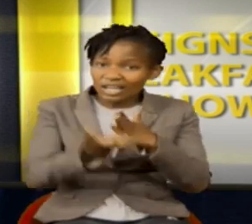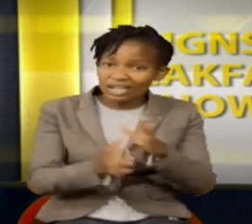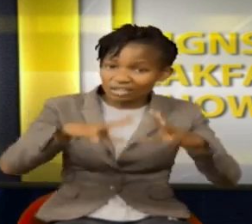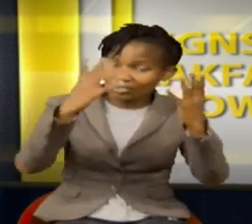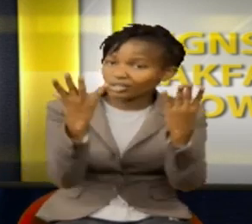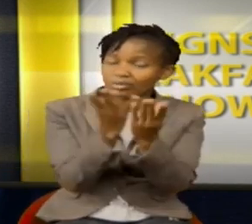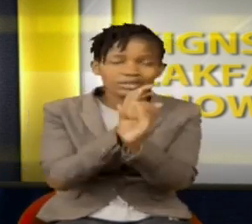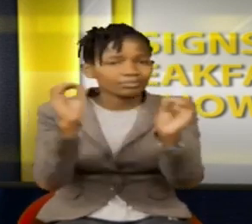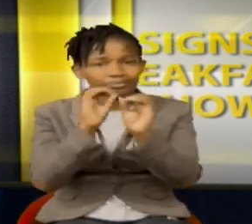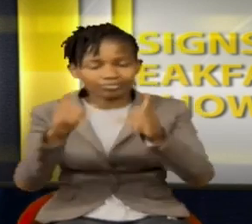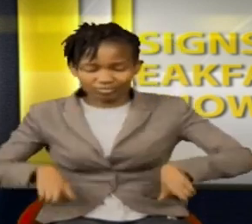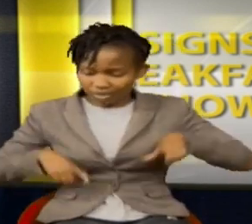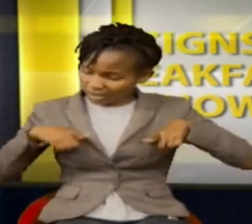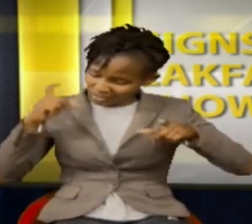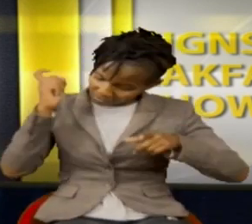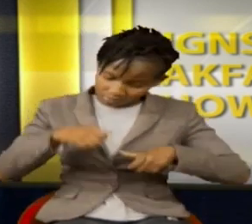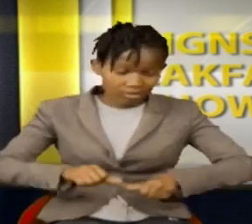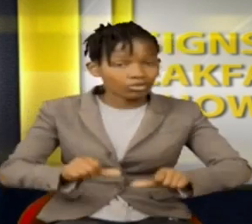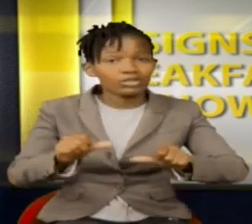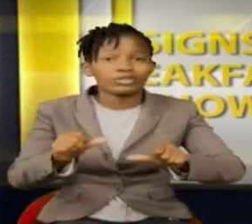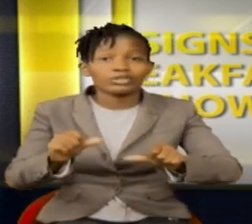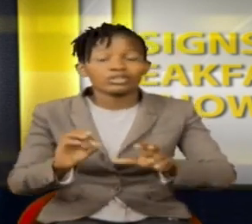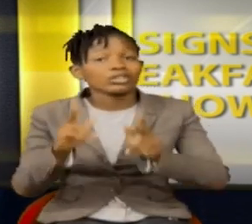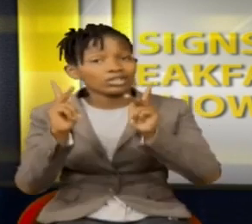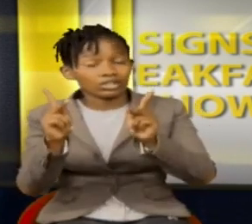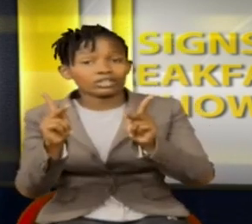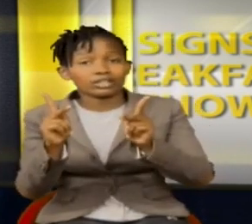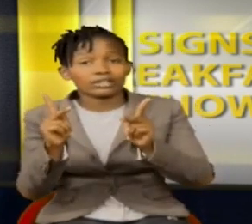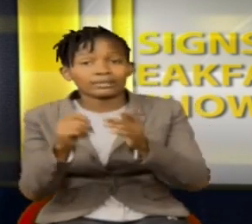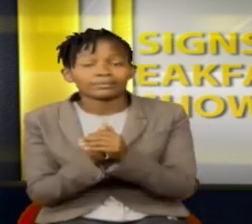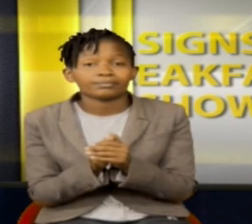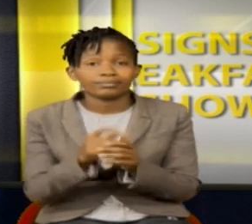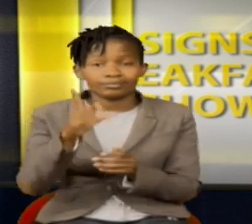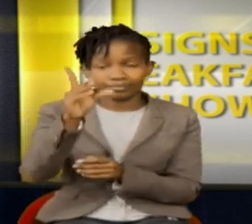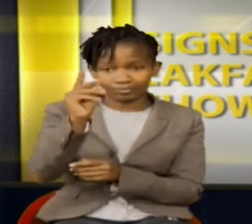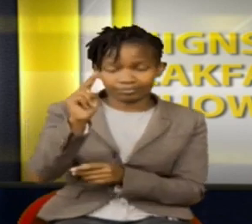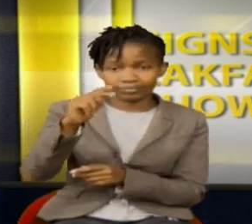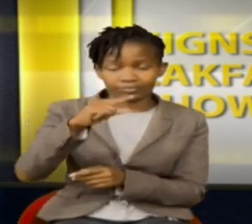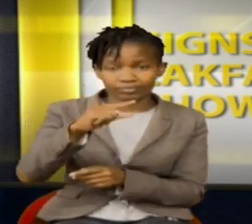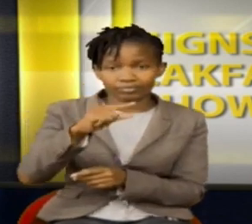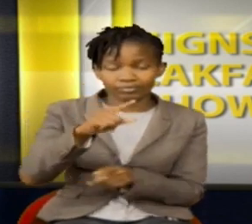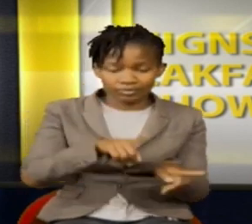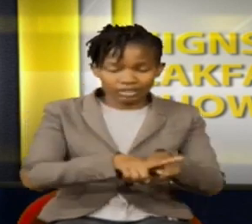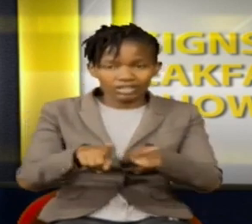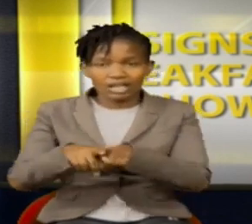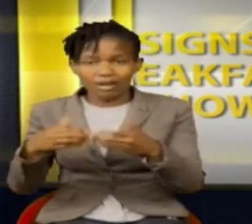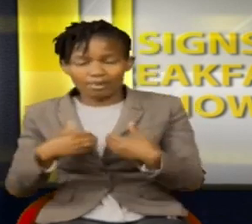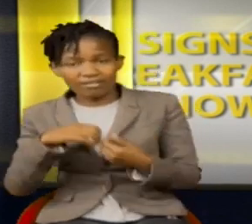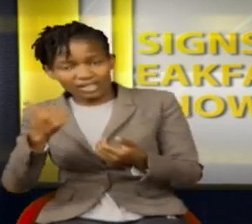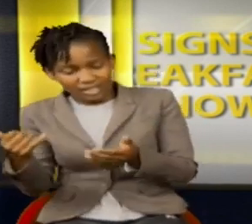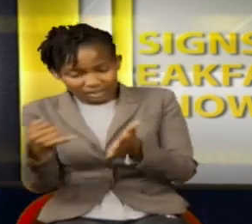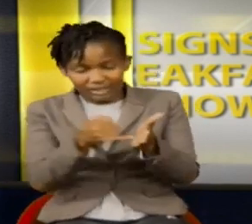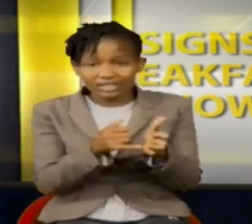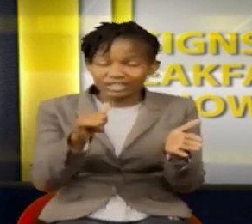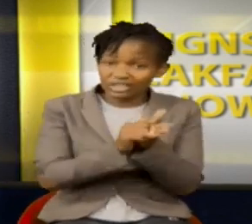siku ya mwisho bwana. Precisely. All right, and GNG is also having an initiative that we also